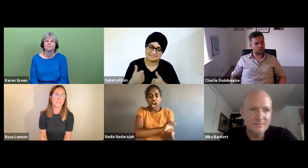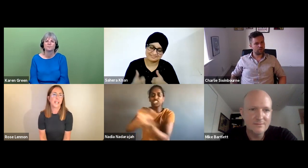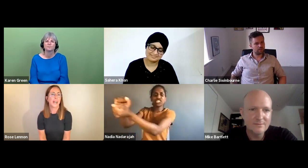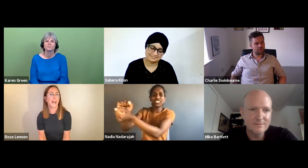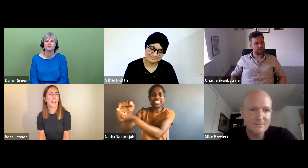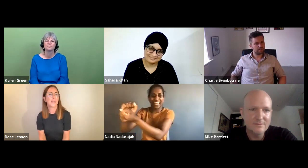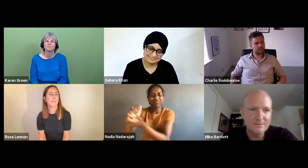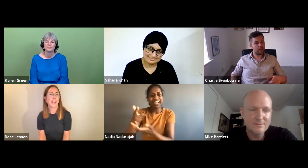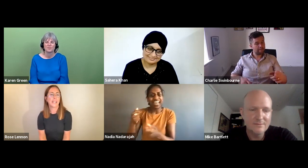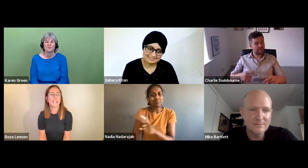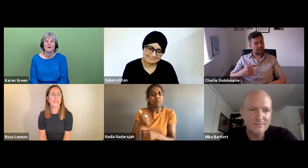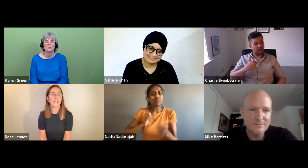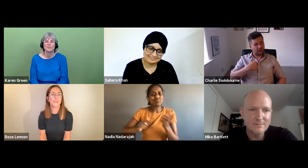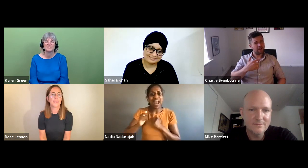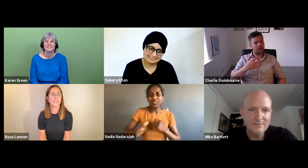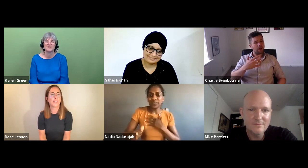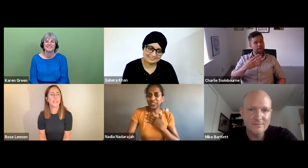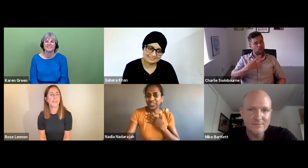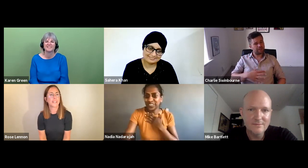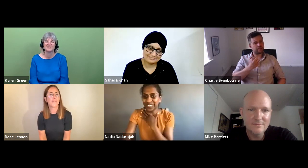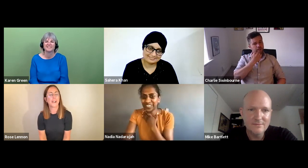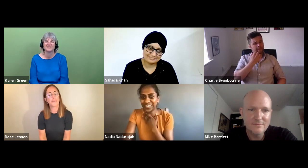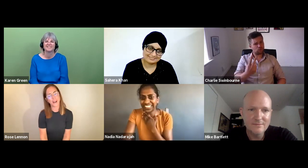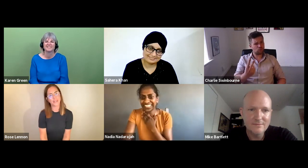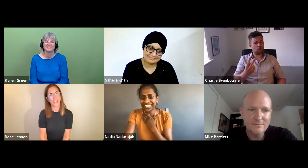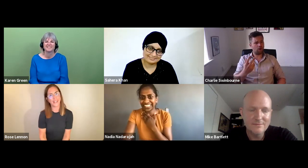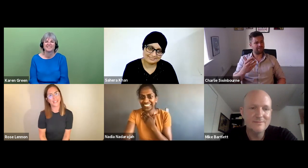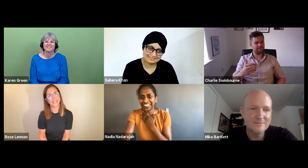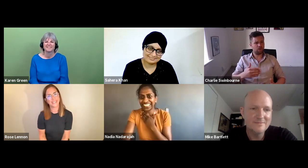festival, and Wow, so well they commissioned done. ownership. So I'm very proud of that.